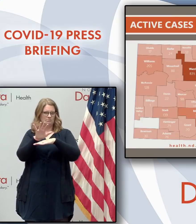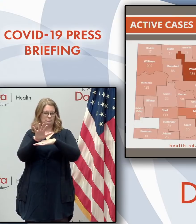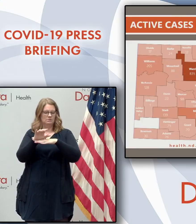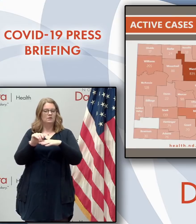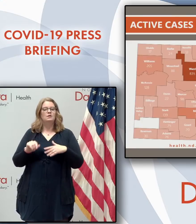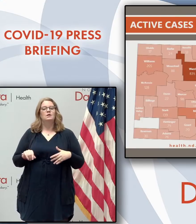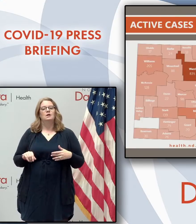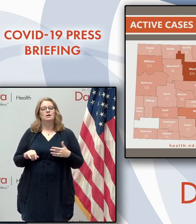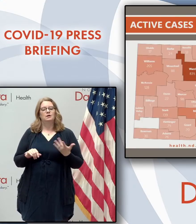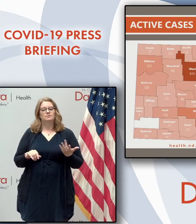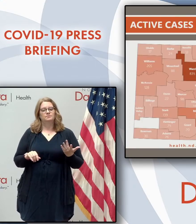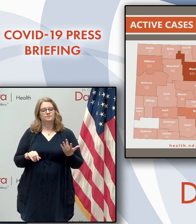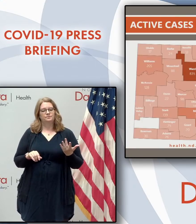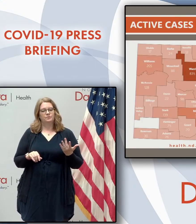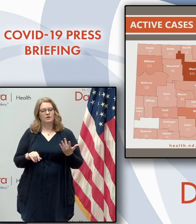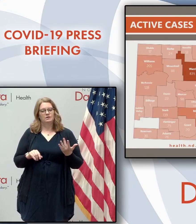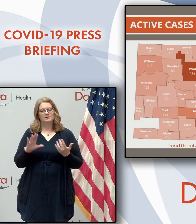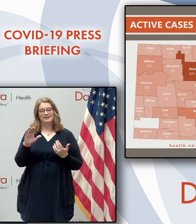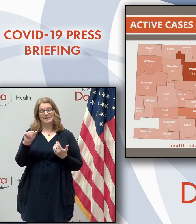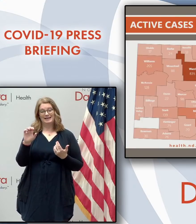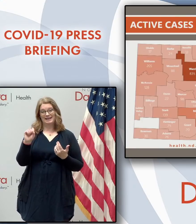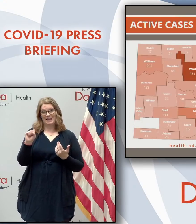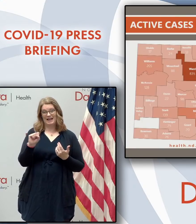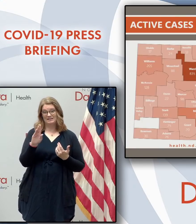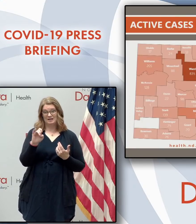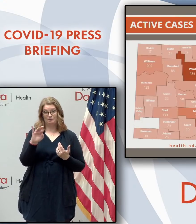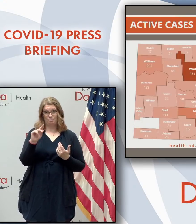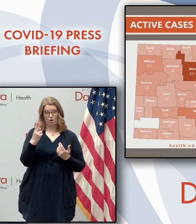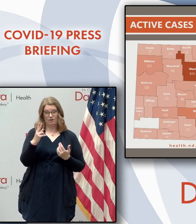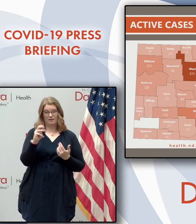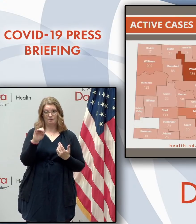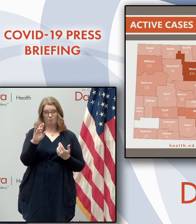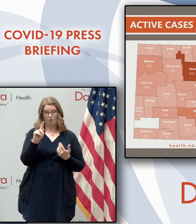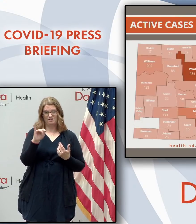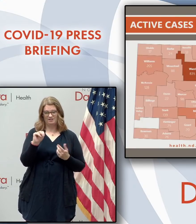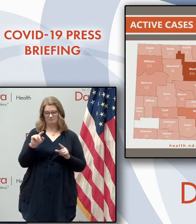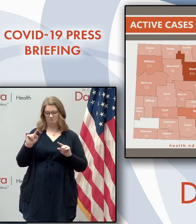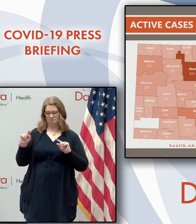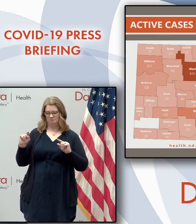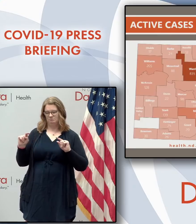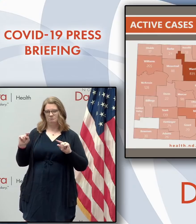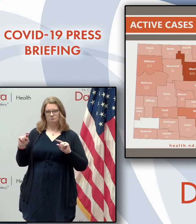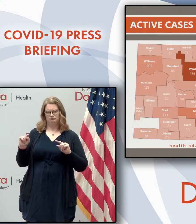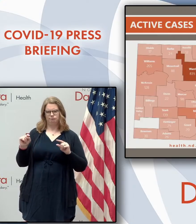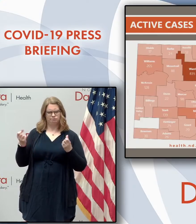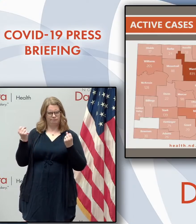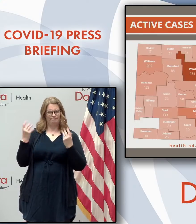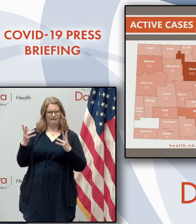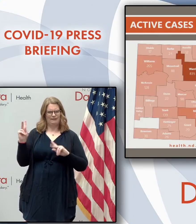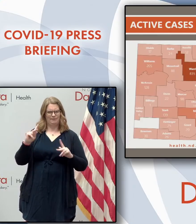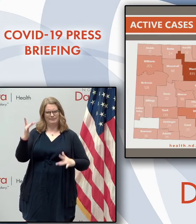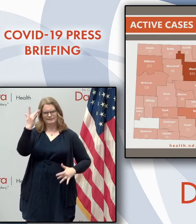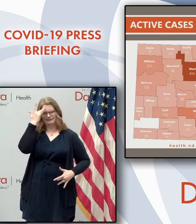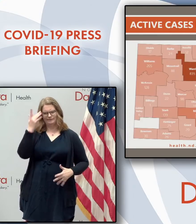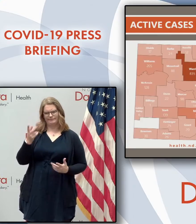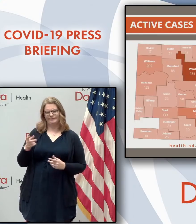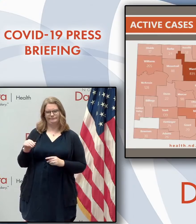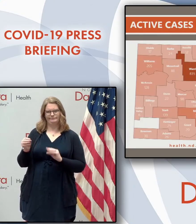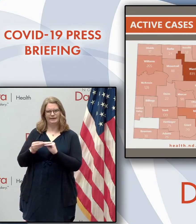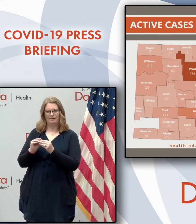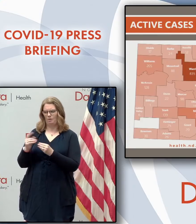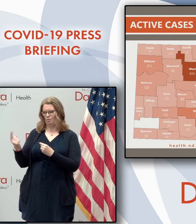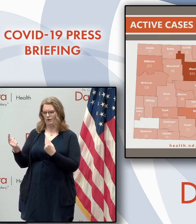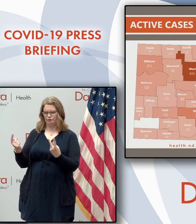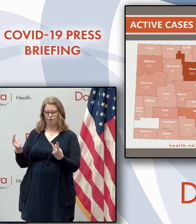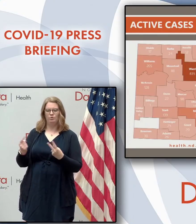population. But again, we see Cass and Burley-Morton, again, leading the state in terms of number of cases.